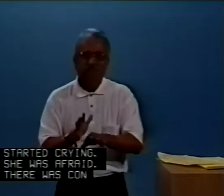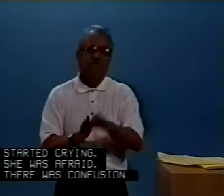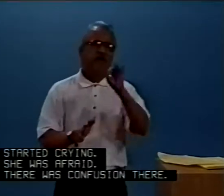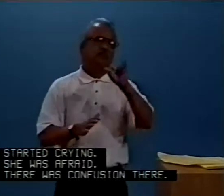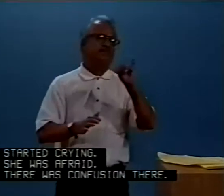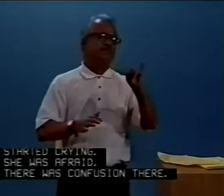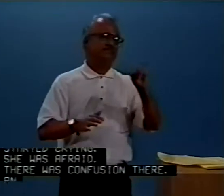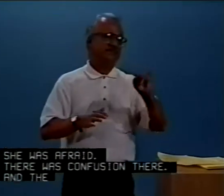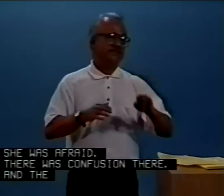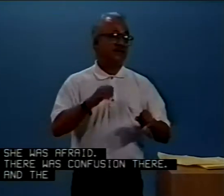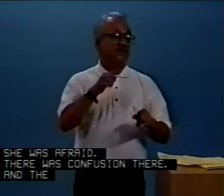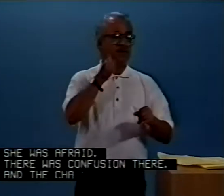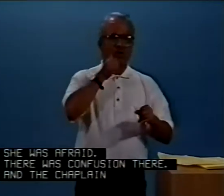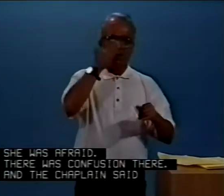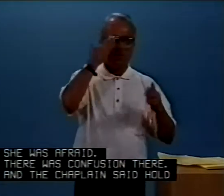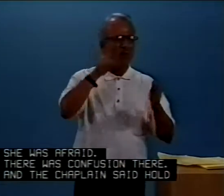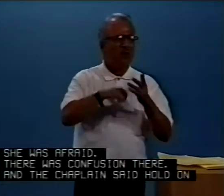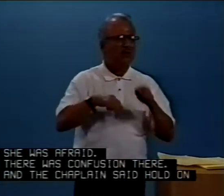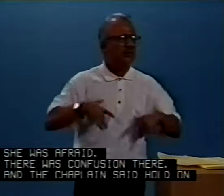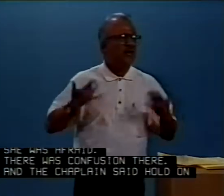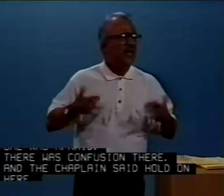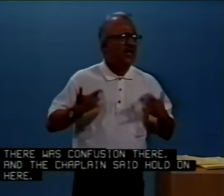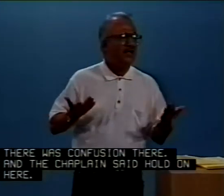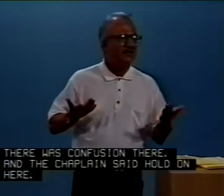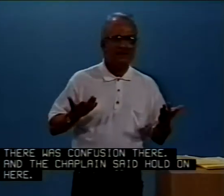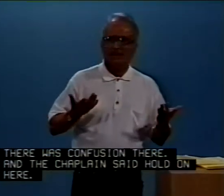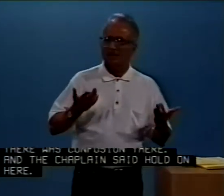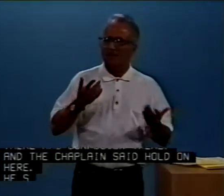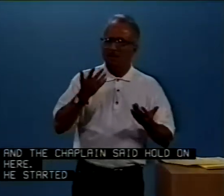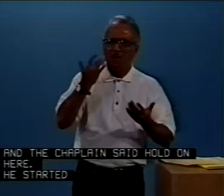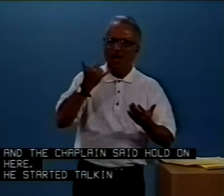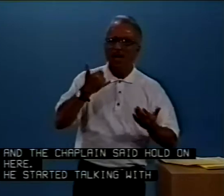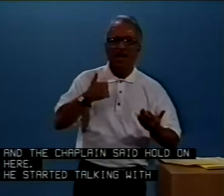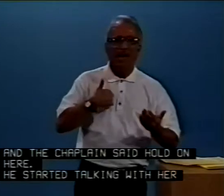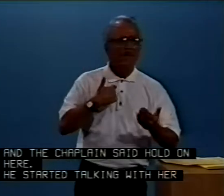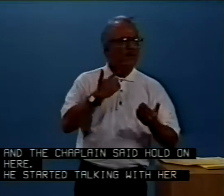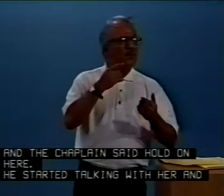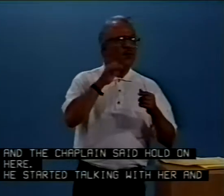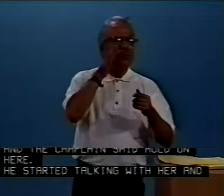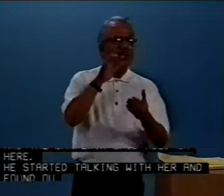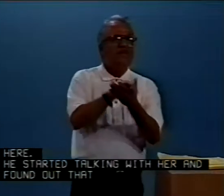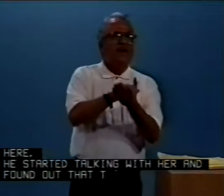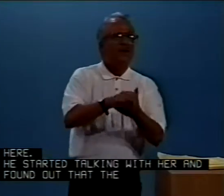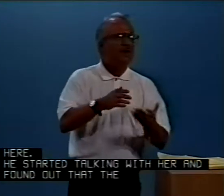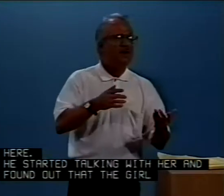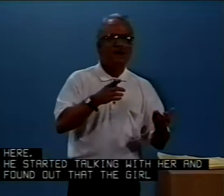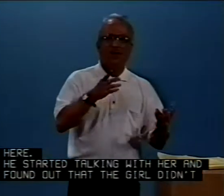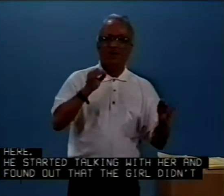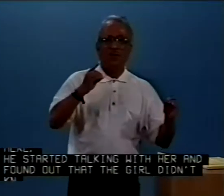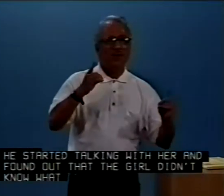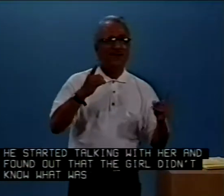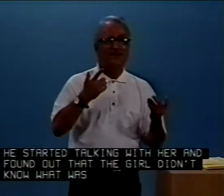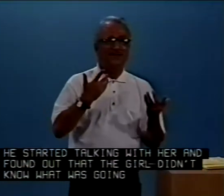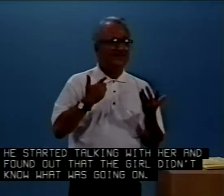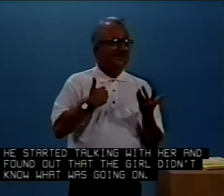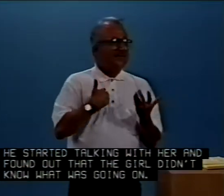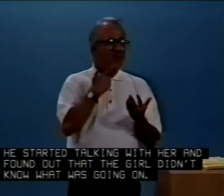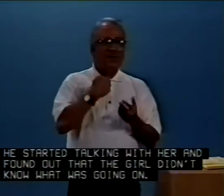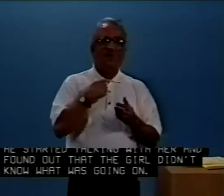here. Started talking with her and found out that the girl didn't know what was going on. Why? You know, I don't want to get married.